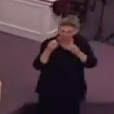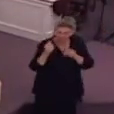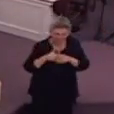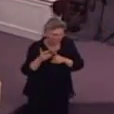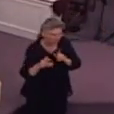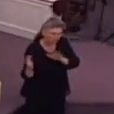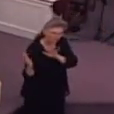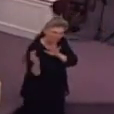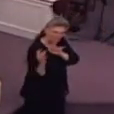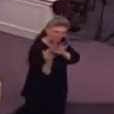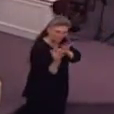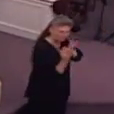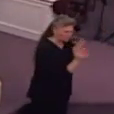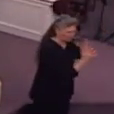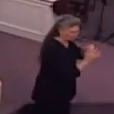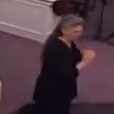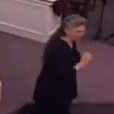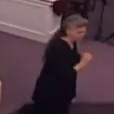in. And so